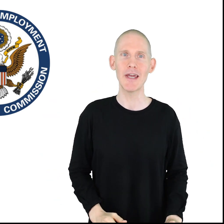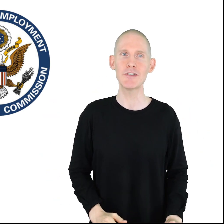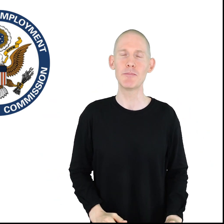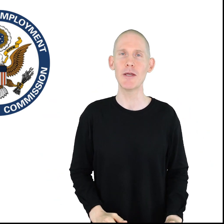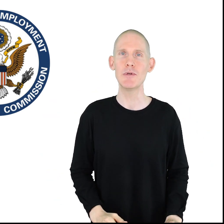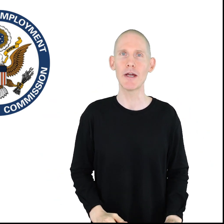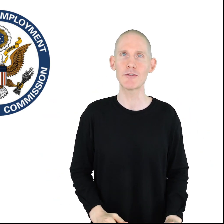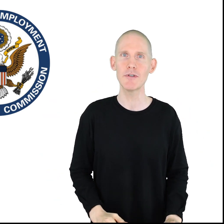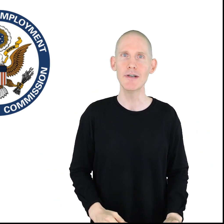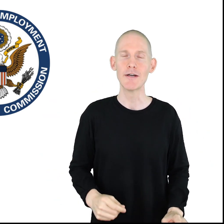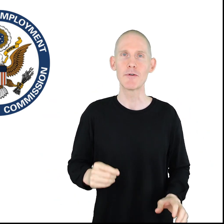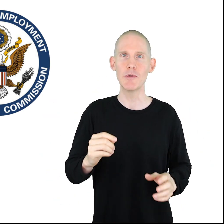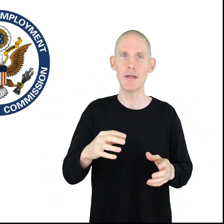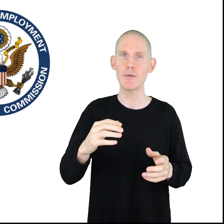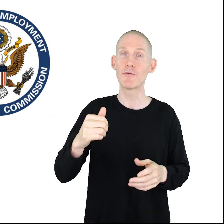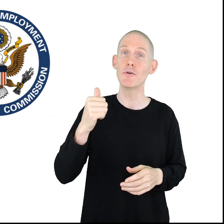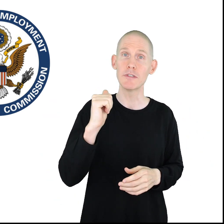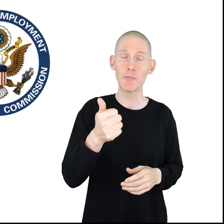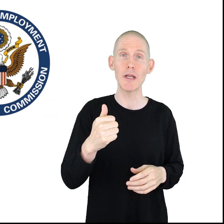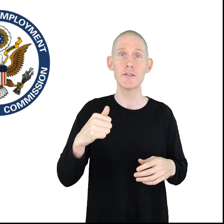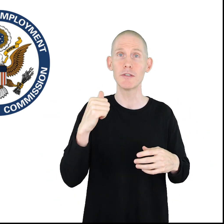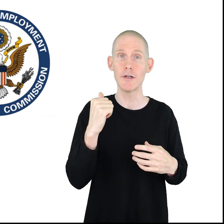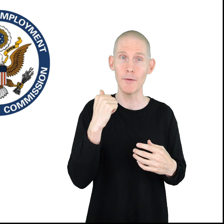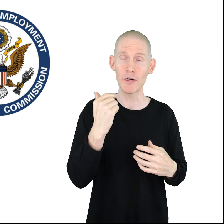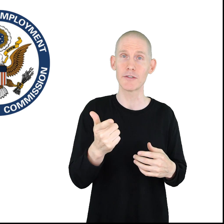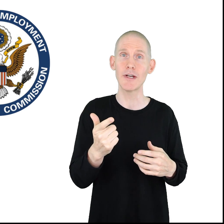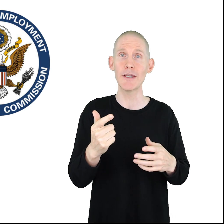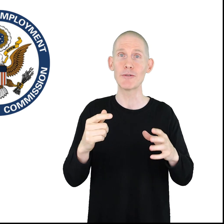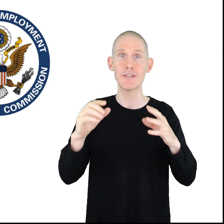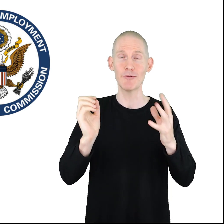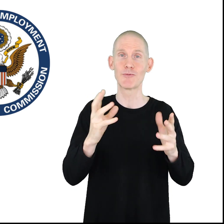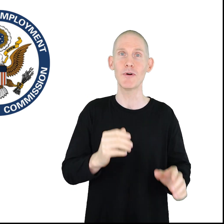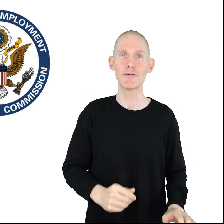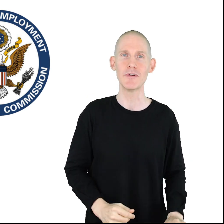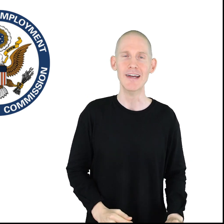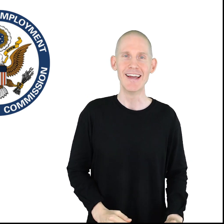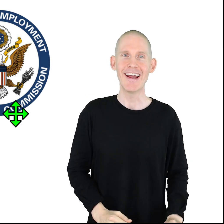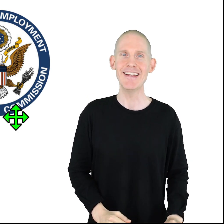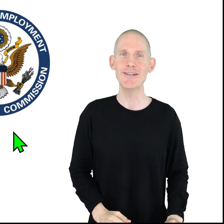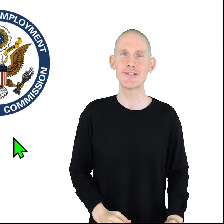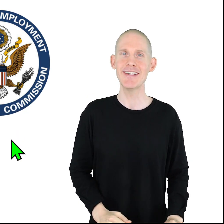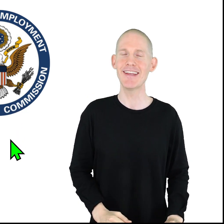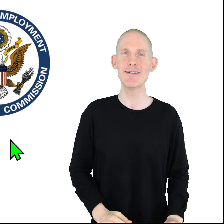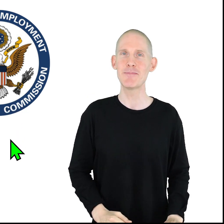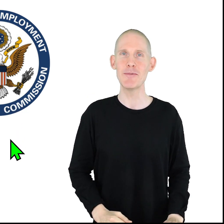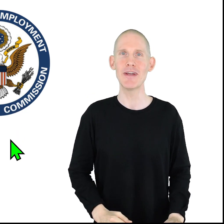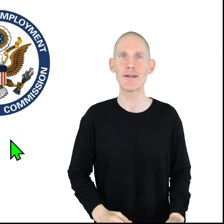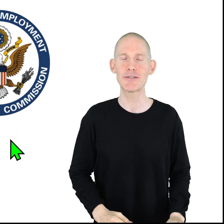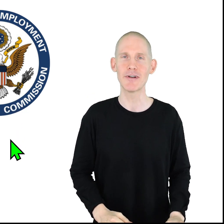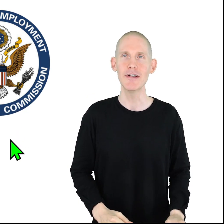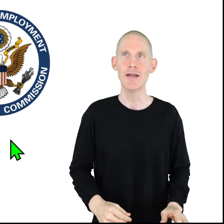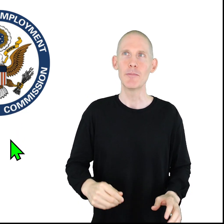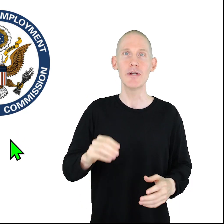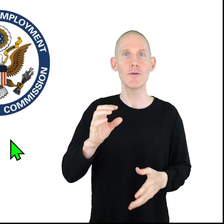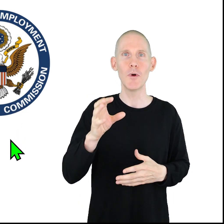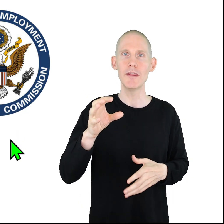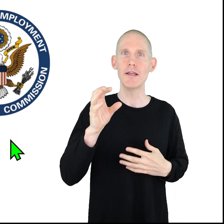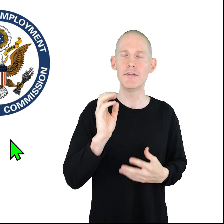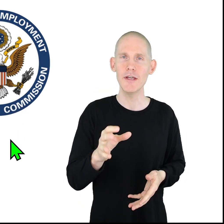They actually paid me extra for being able to fluent in Spanish and American Sign Language. It was wonderful. At EEOC, they didn't pay me extra, but in a way they did